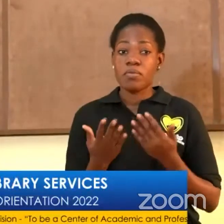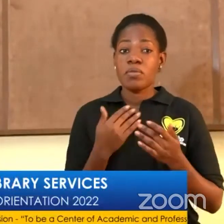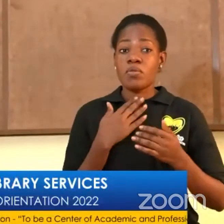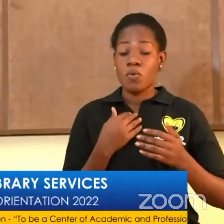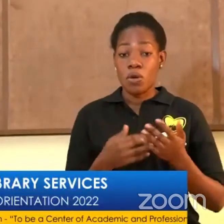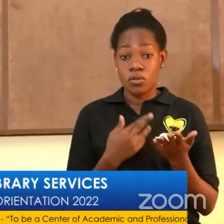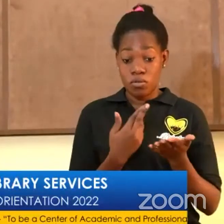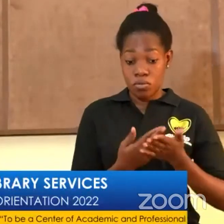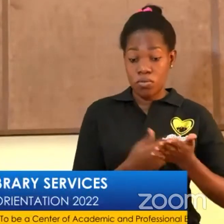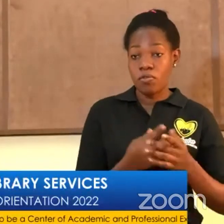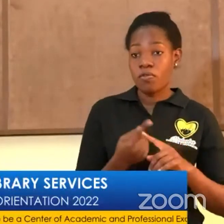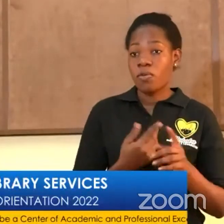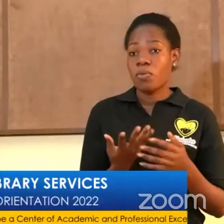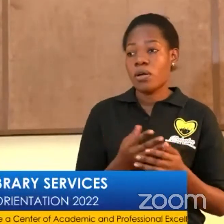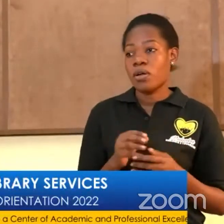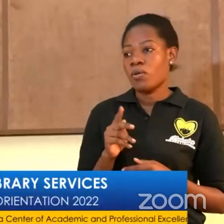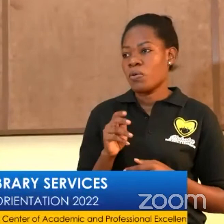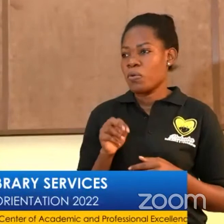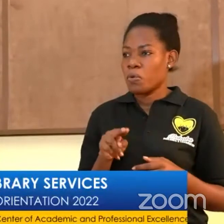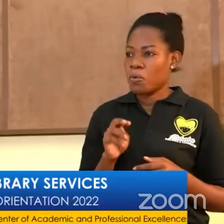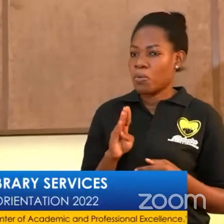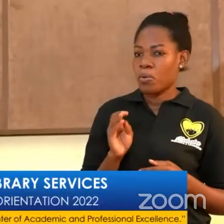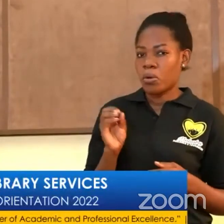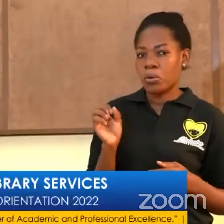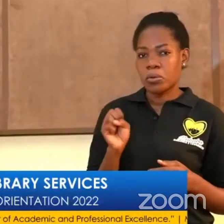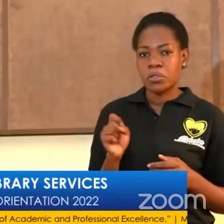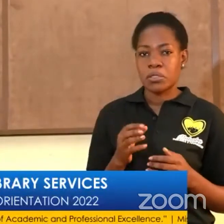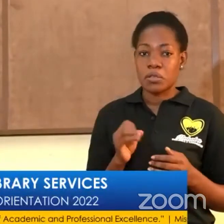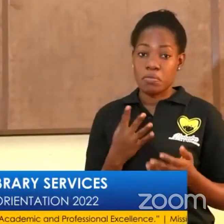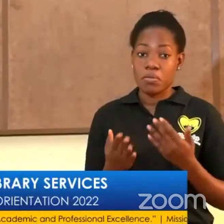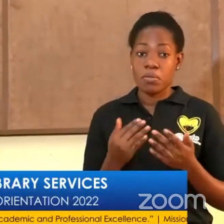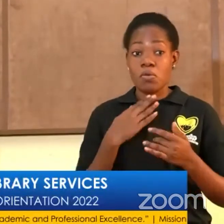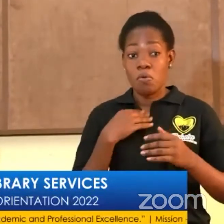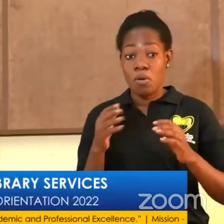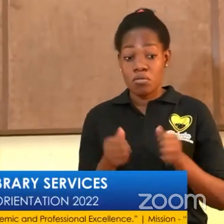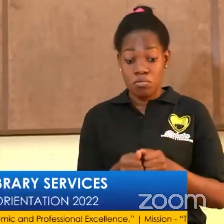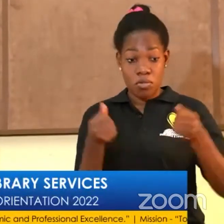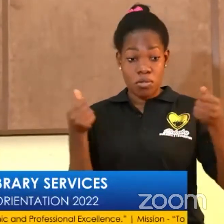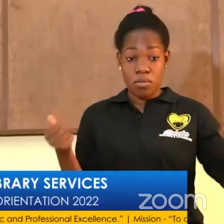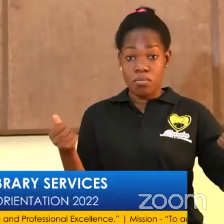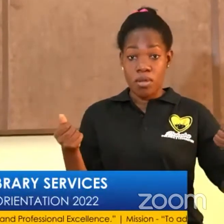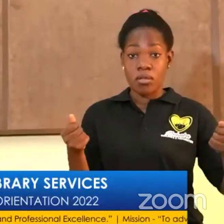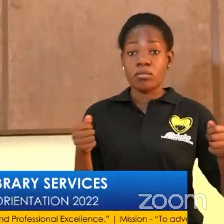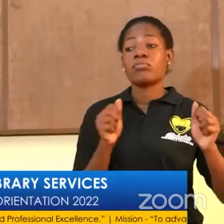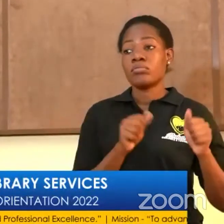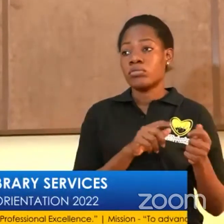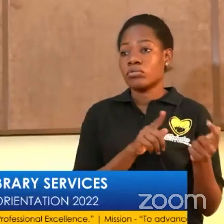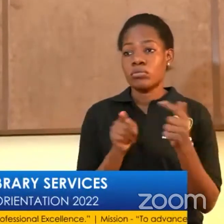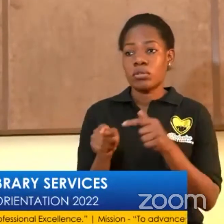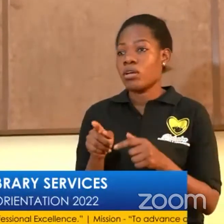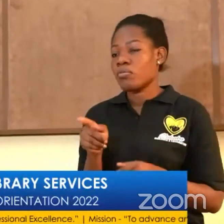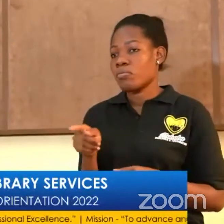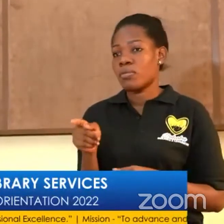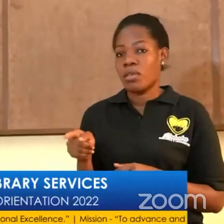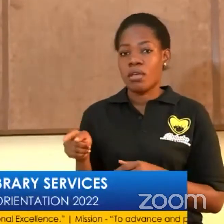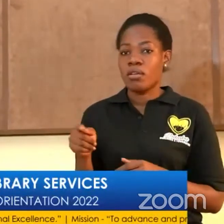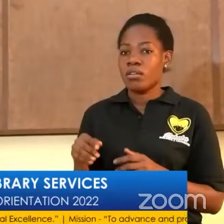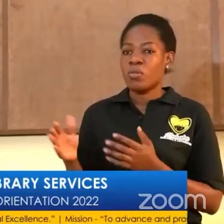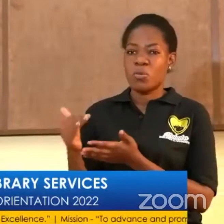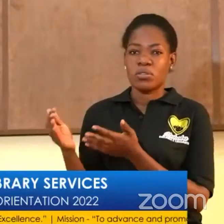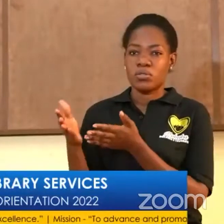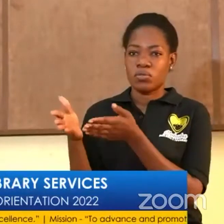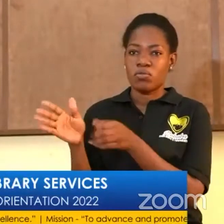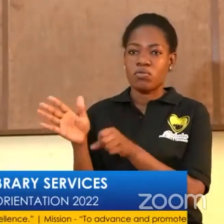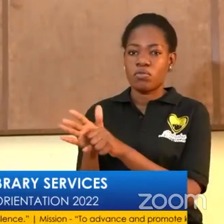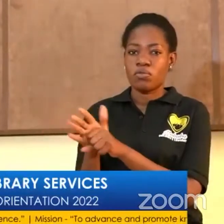UBOS, if you want newspapers, you can find them in that special collection and many other